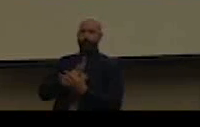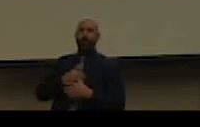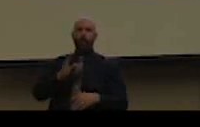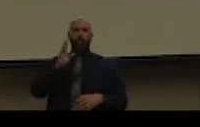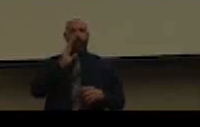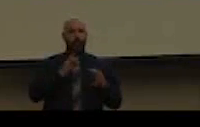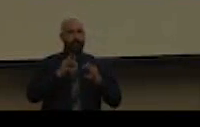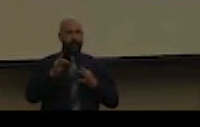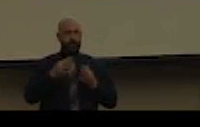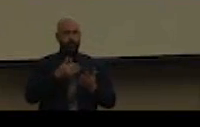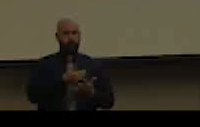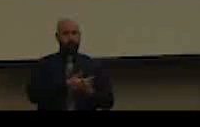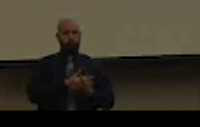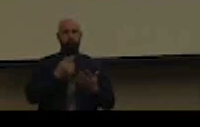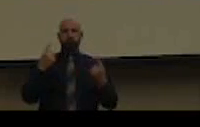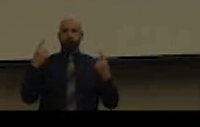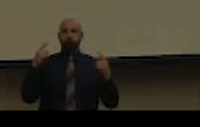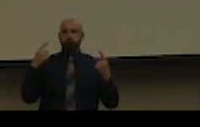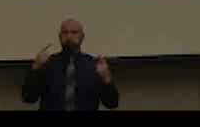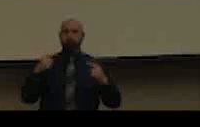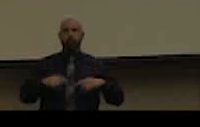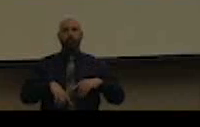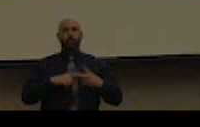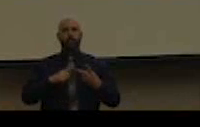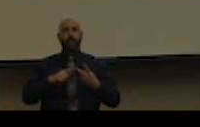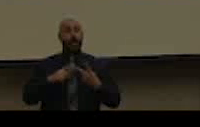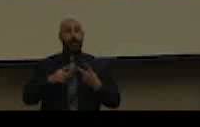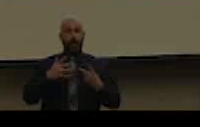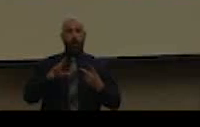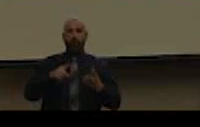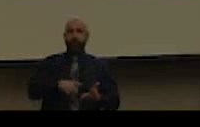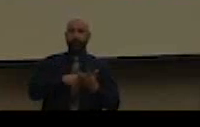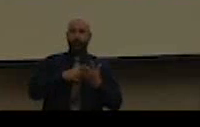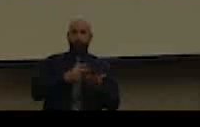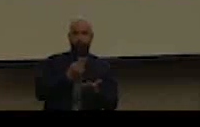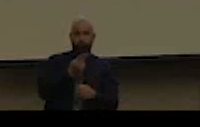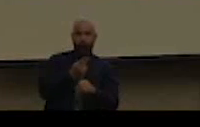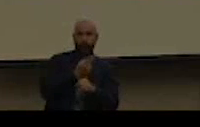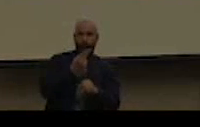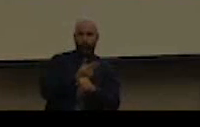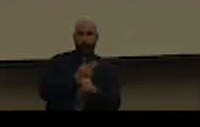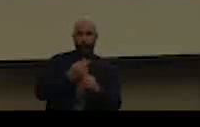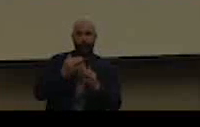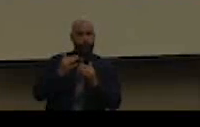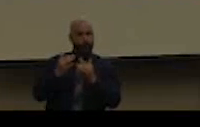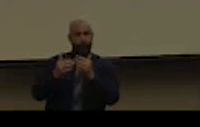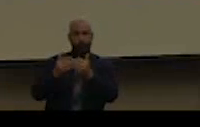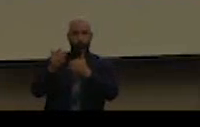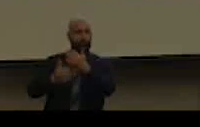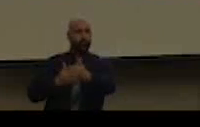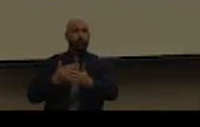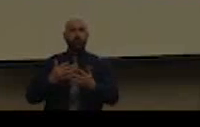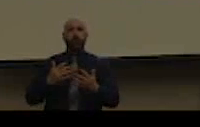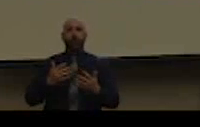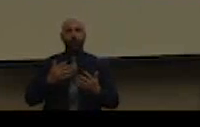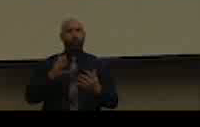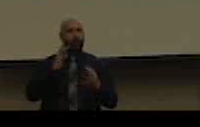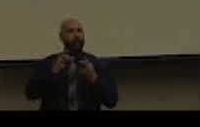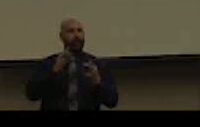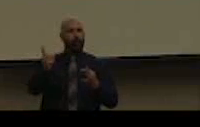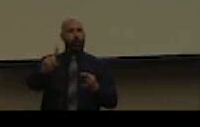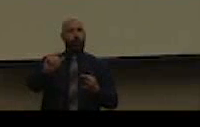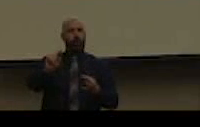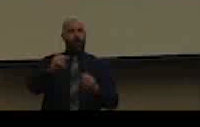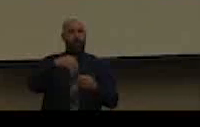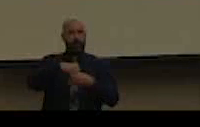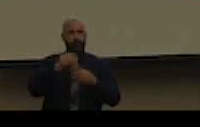for, and frankly, they're all already moving. So I want you to understand where they are in process. We are trying to spend them as soon as we get them, as well